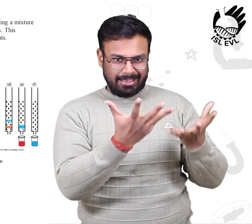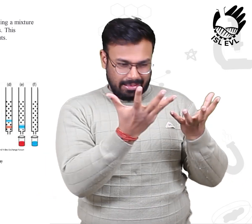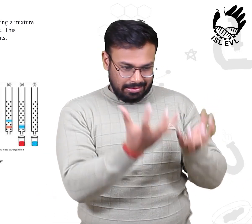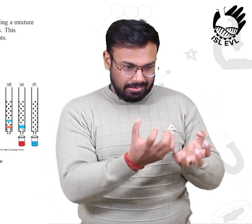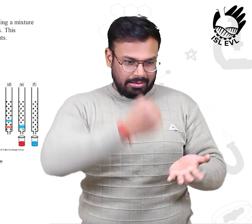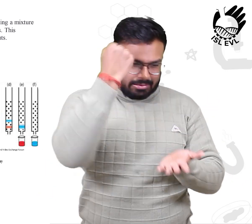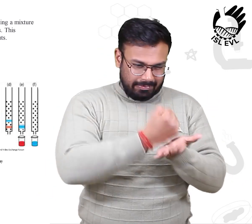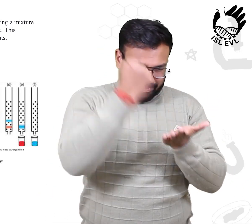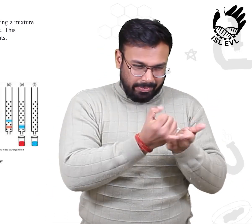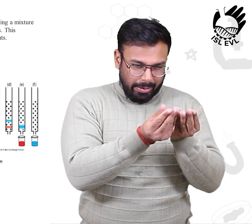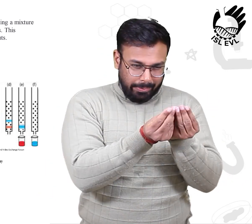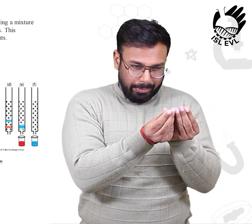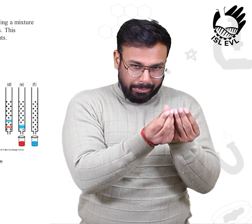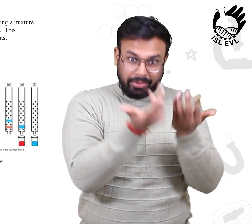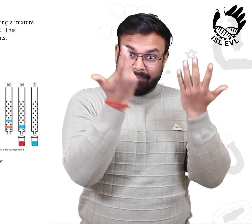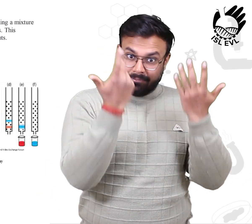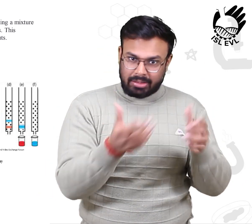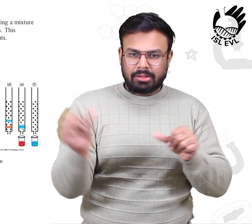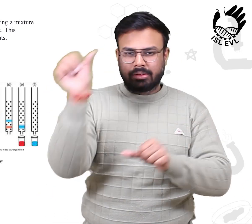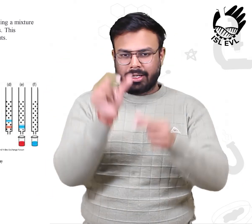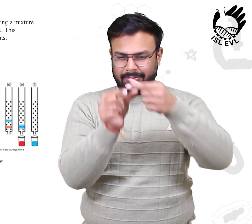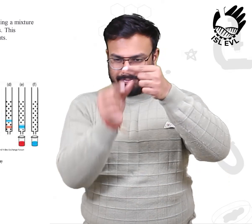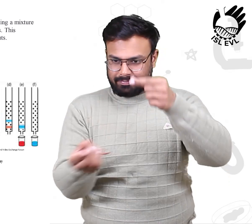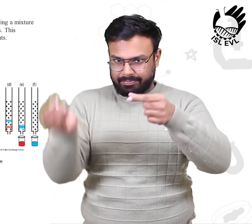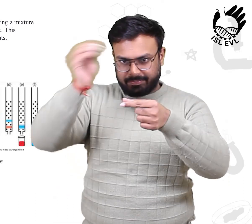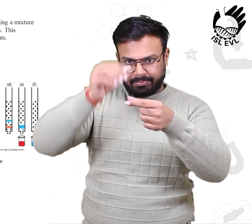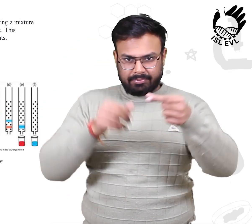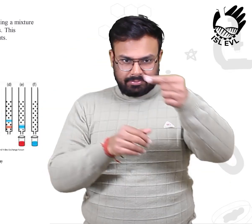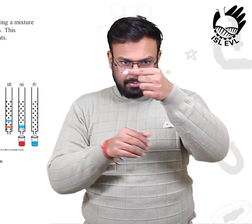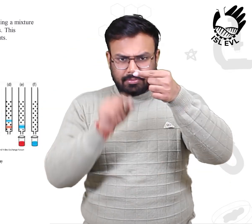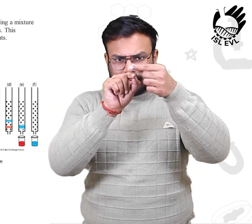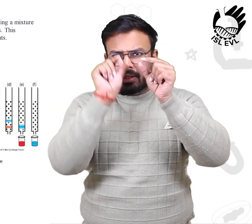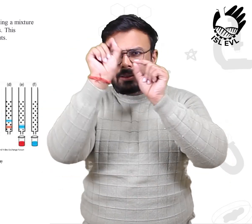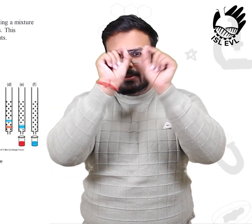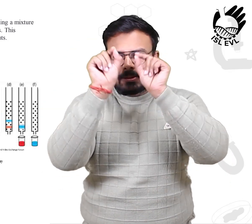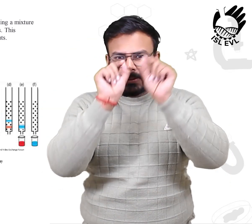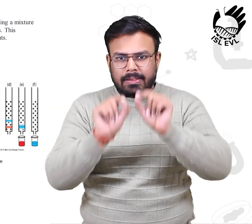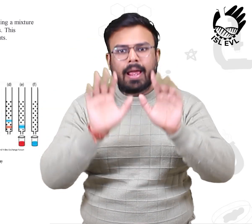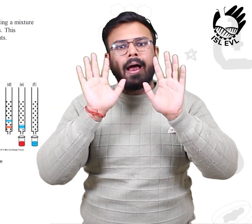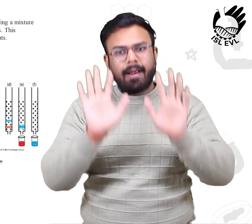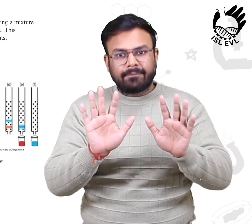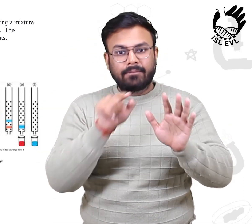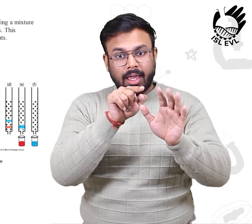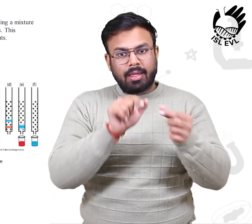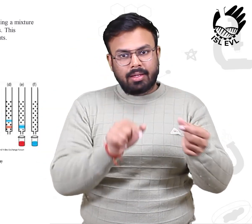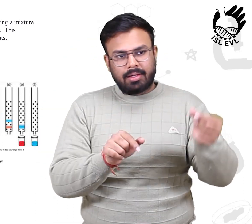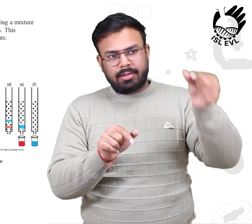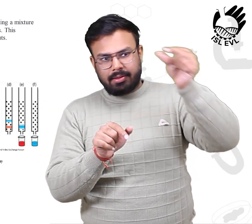individual components. Dried neem leaves to be powdered, neem leaves powder in methanol,